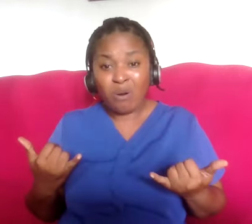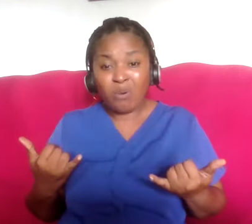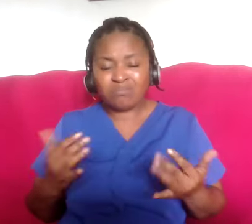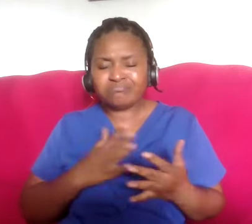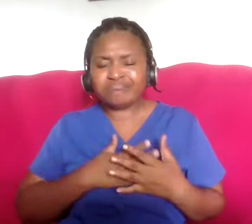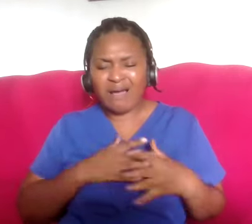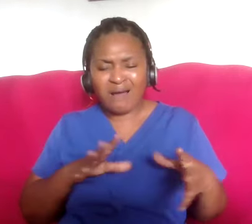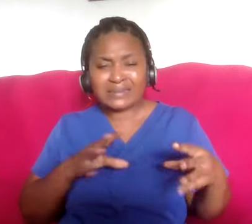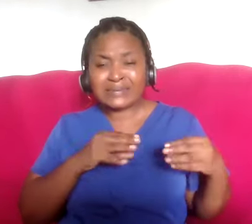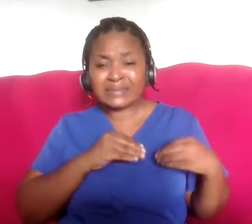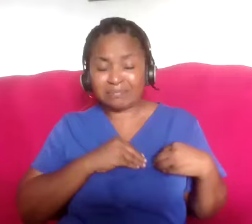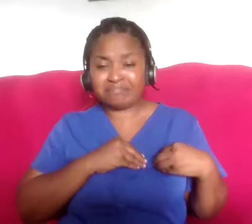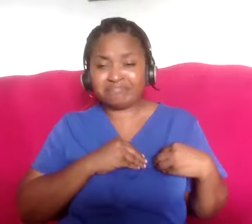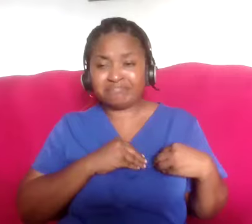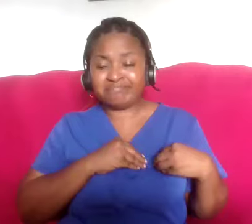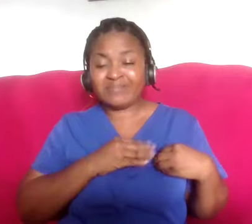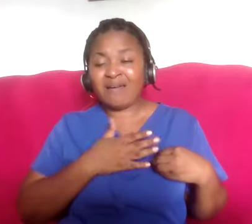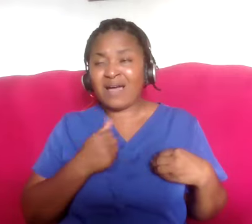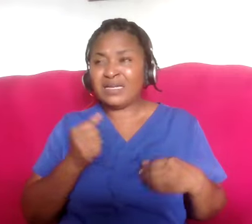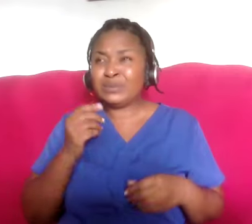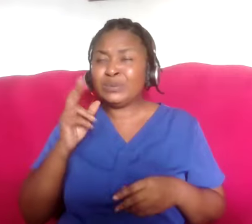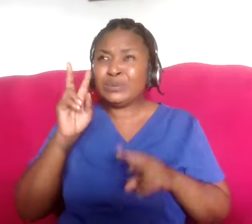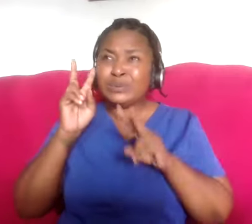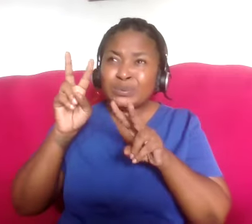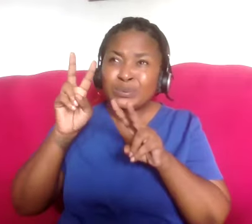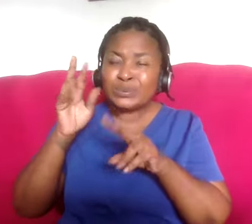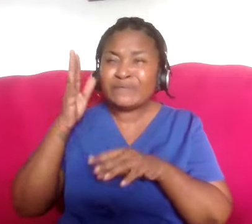and looking forward to what could be.